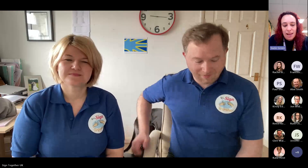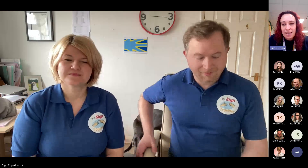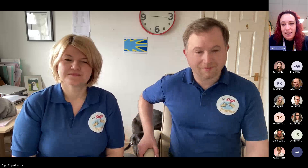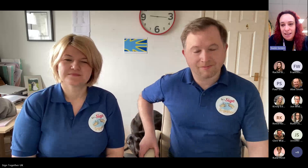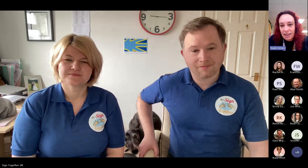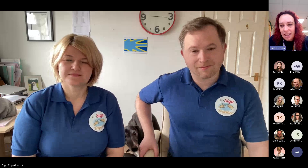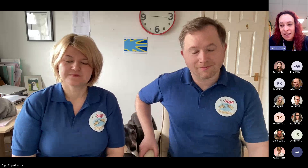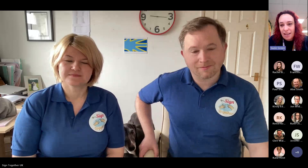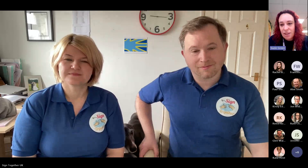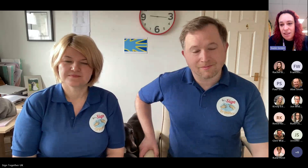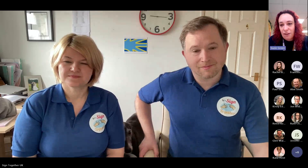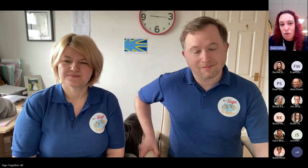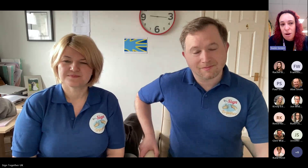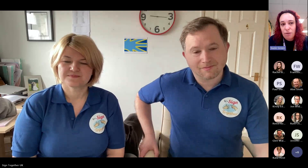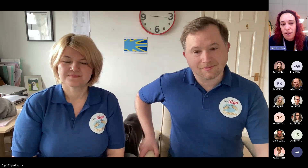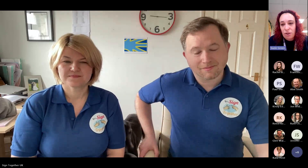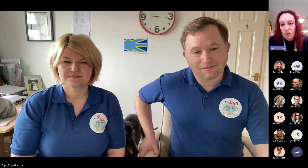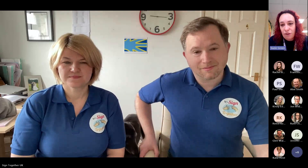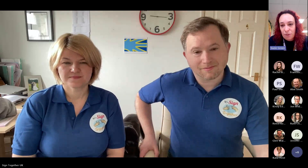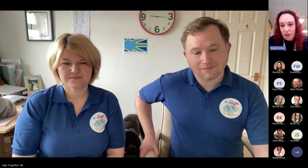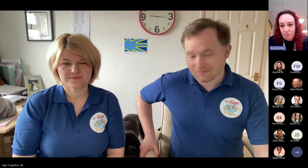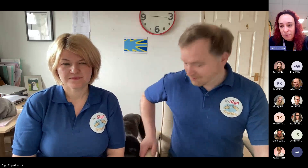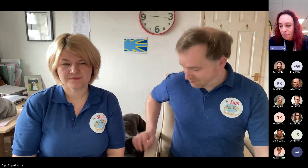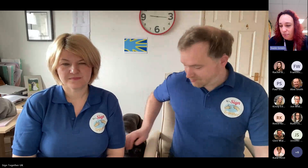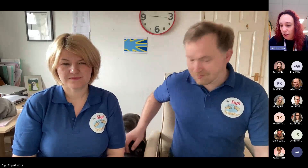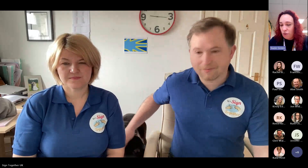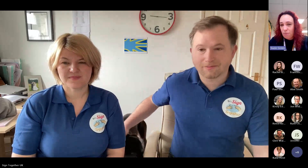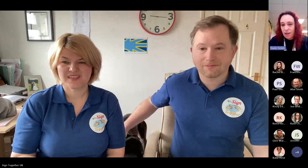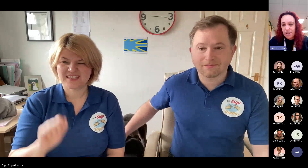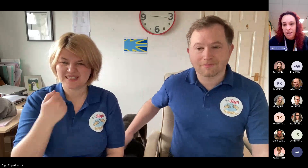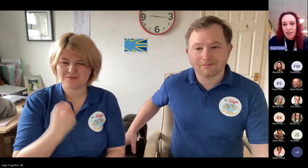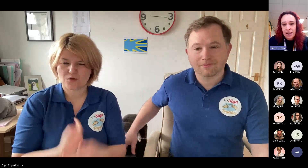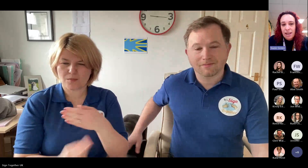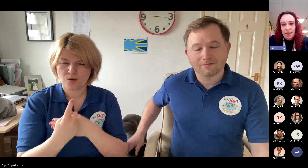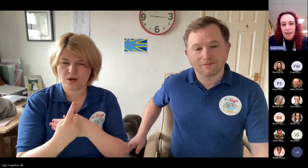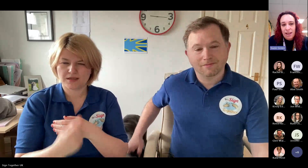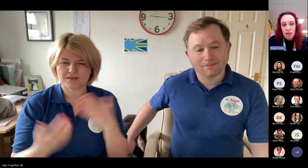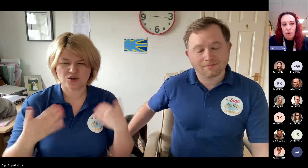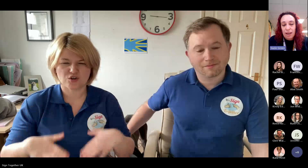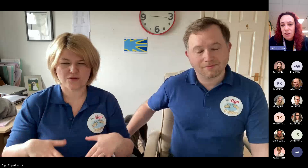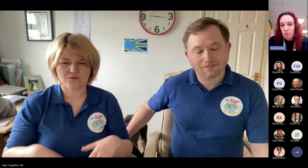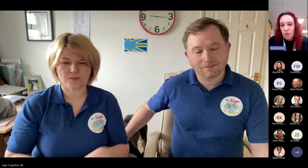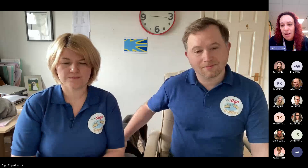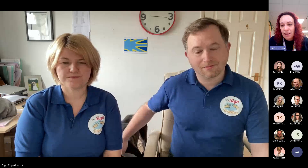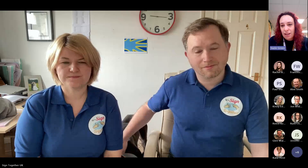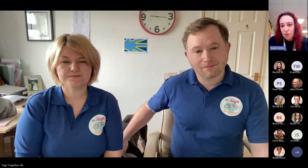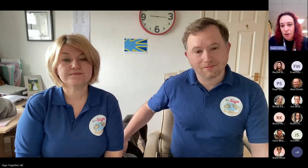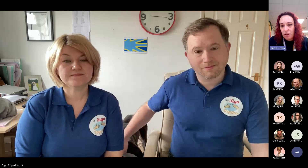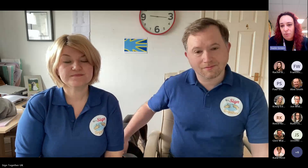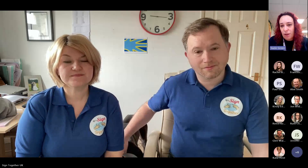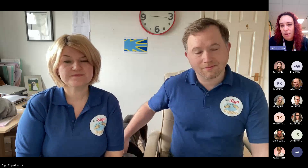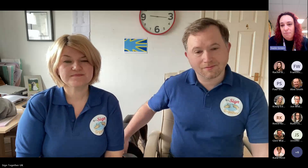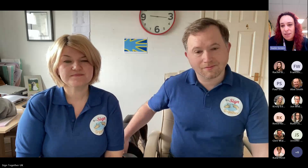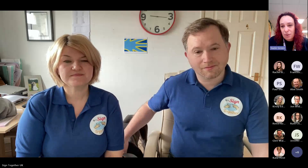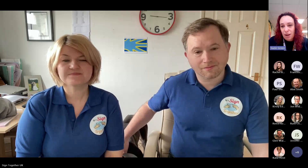And secondly, there is a sixth form only non-uniform day. A reminder that you're allowed to wear casual clothes rather than business wear,